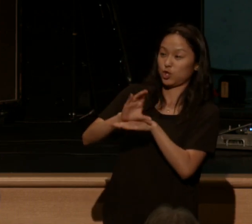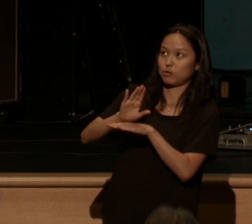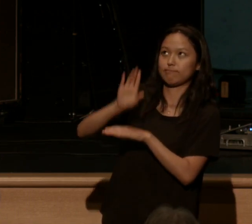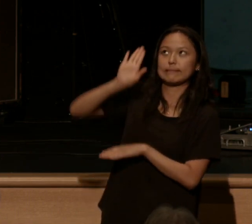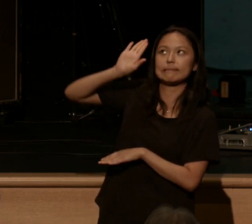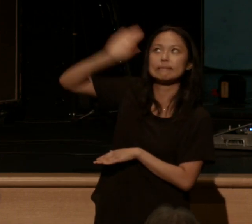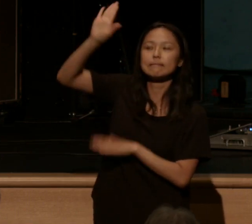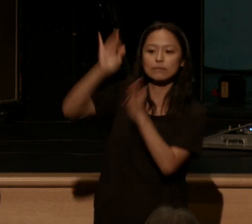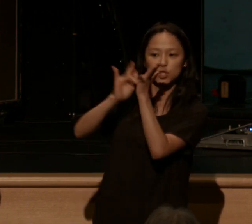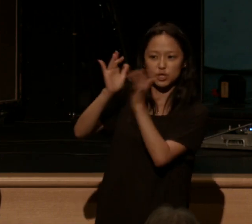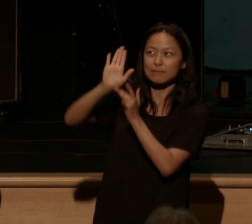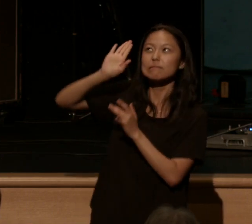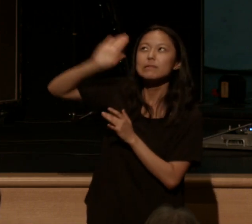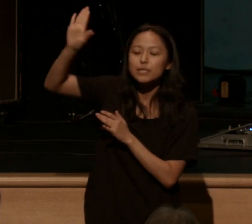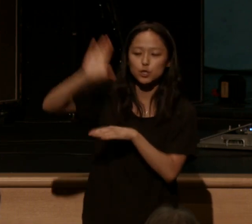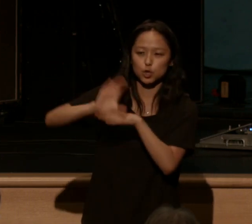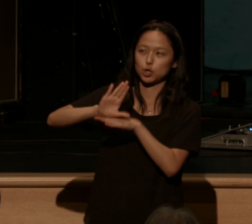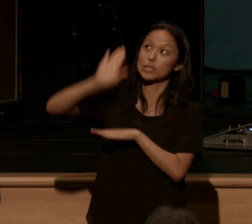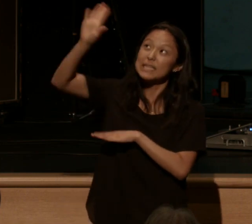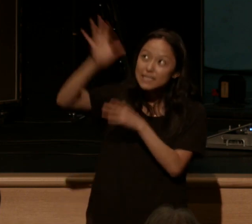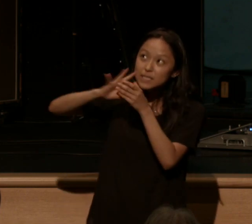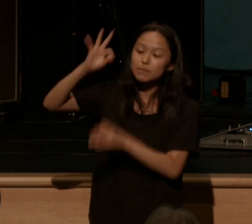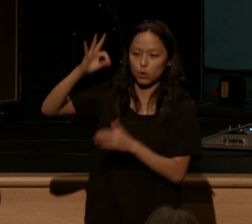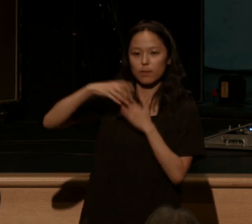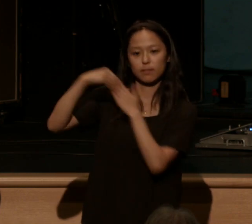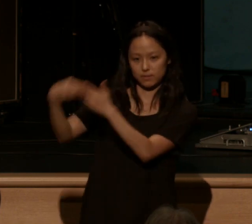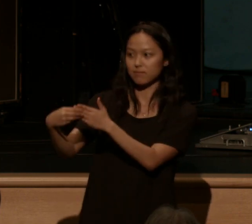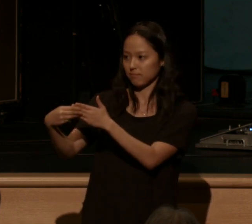and his Spirit to lead us in that way, okay?